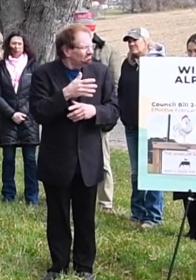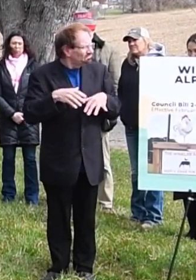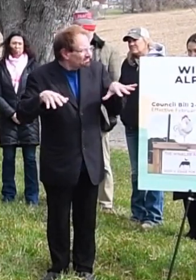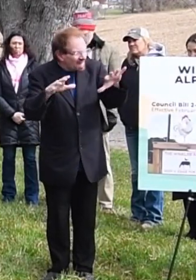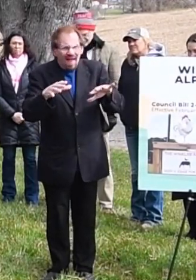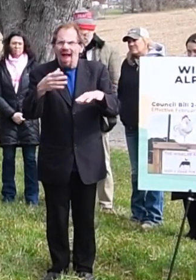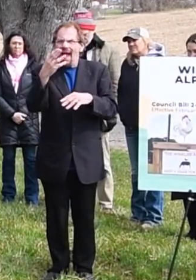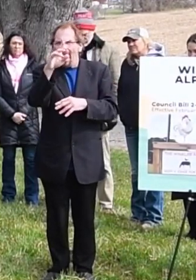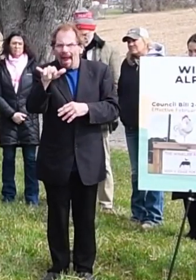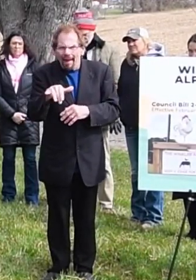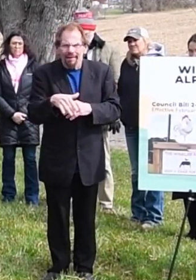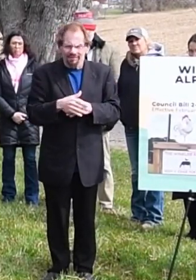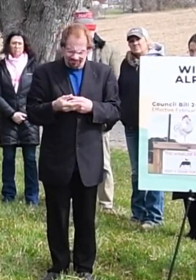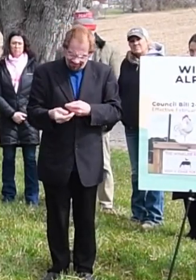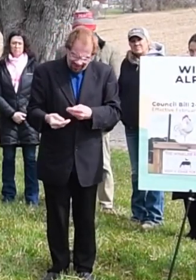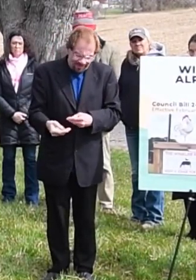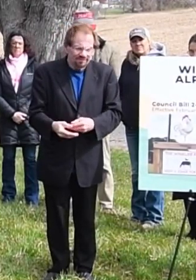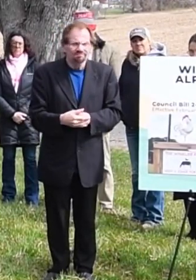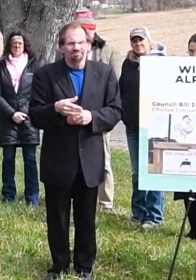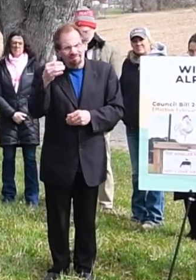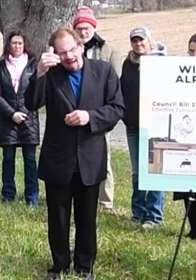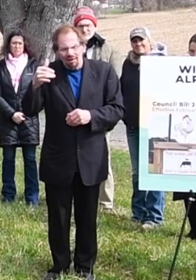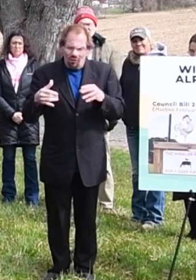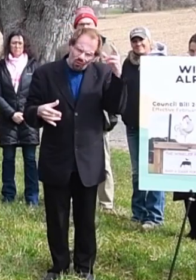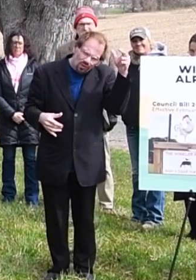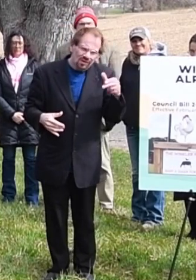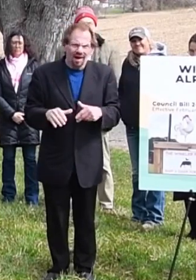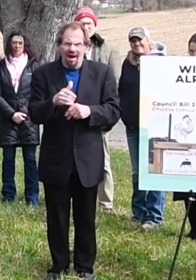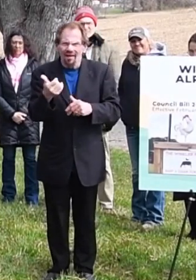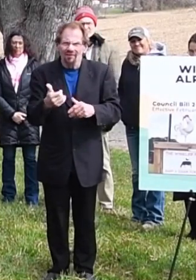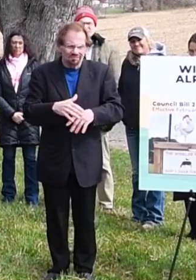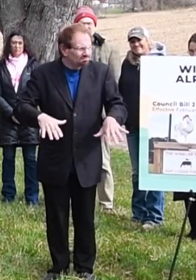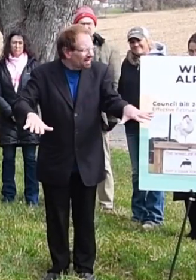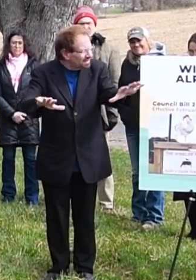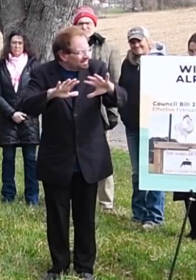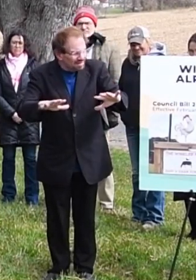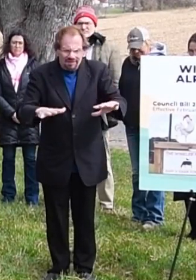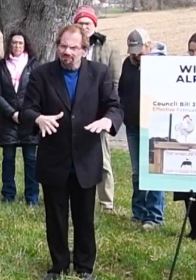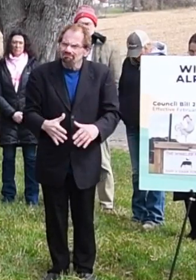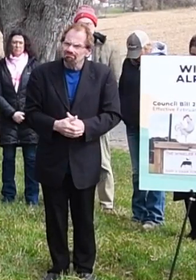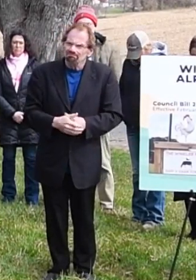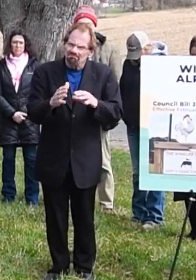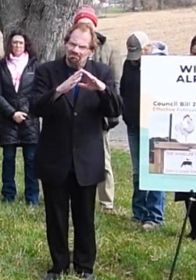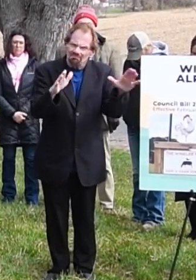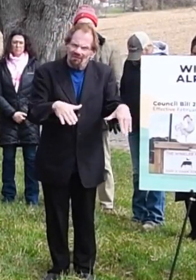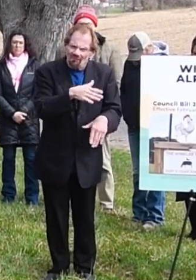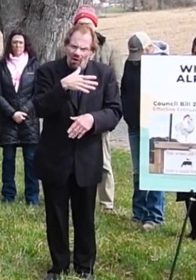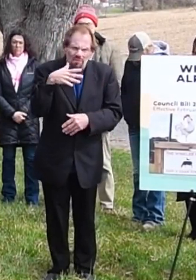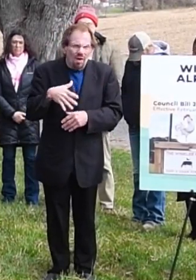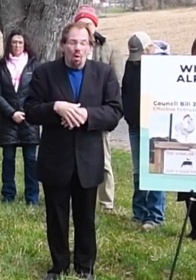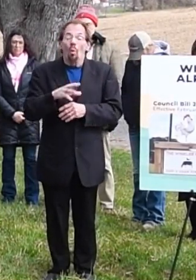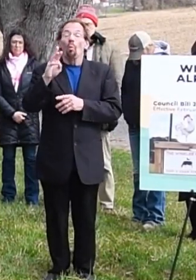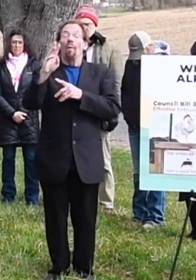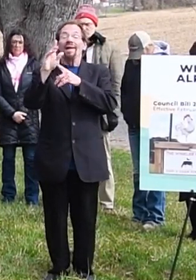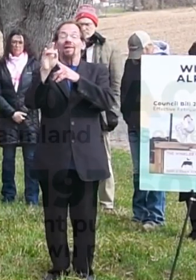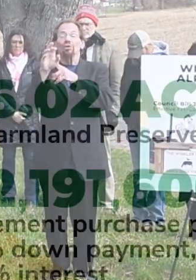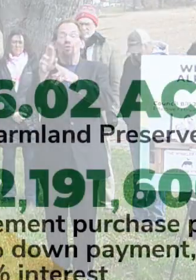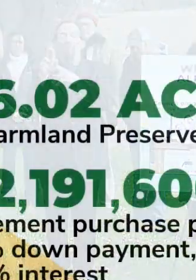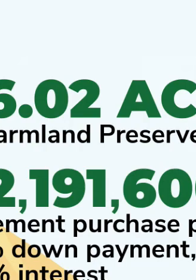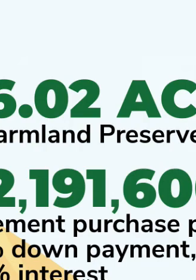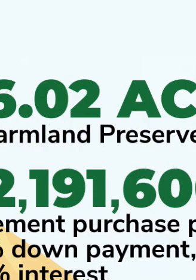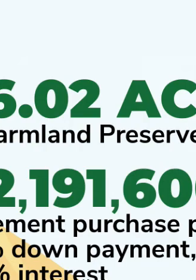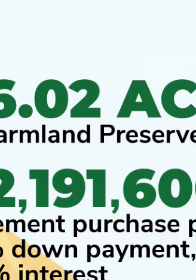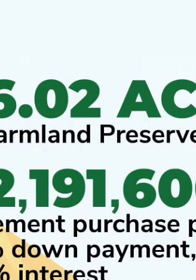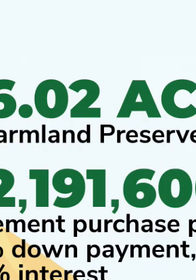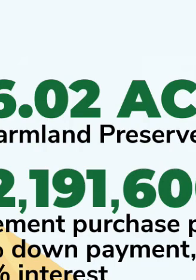our livestock, and the space for horses and other livestock to roam. The Winkler Farm, where we stand here this morning,